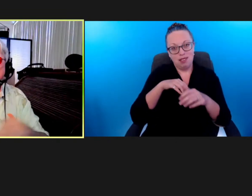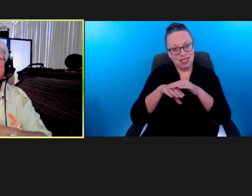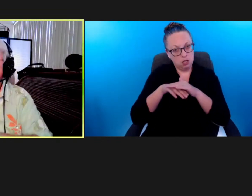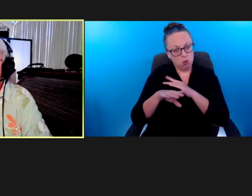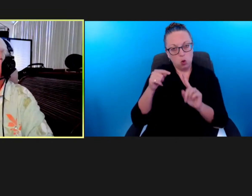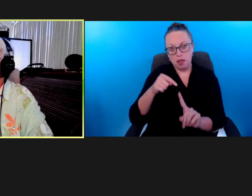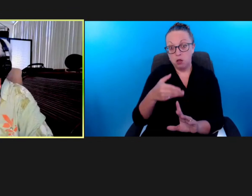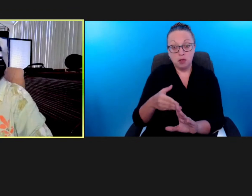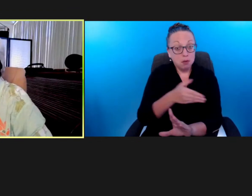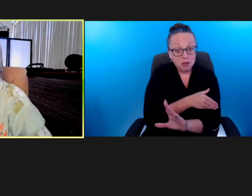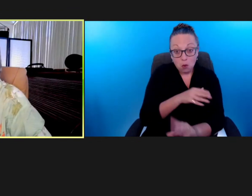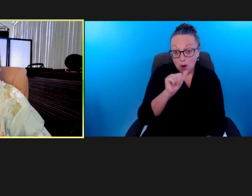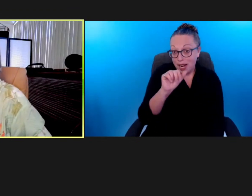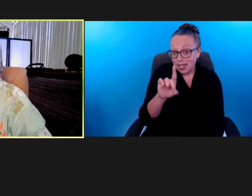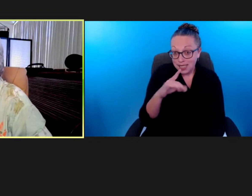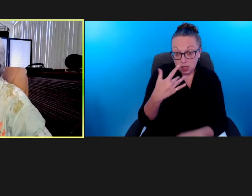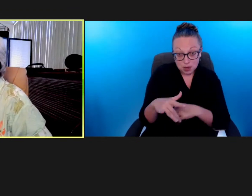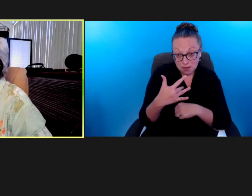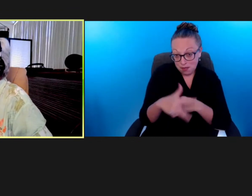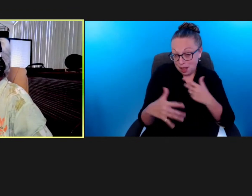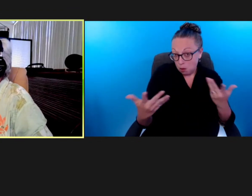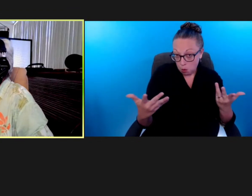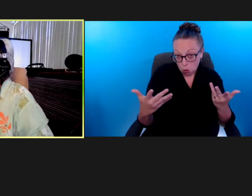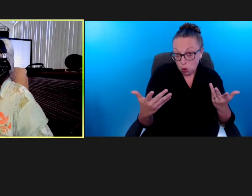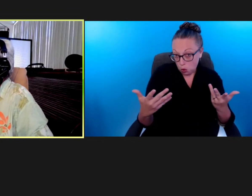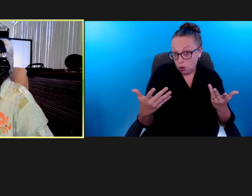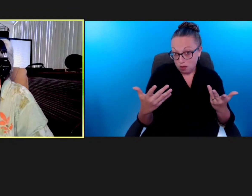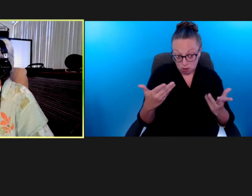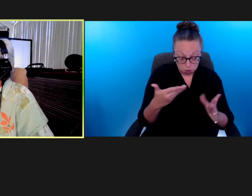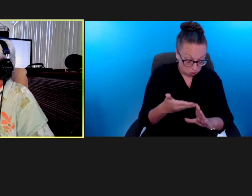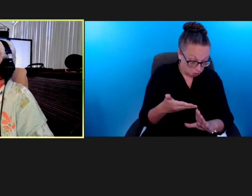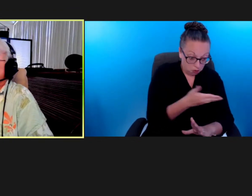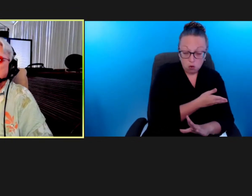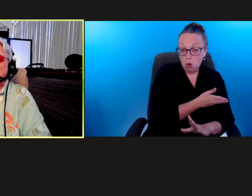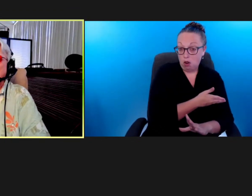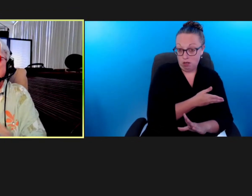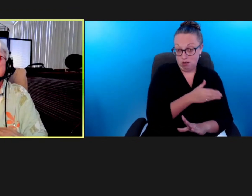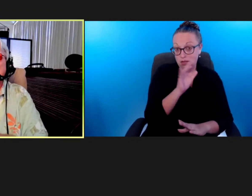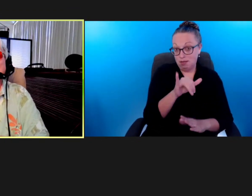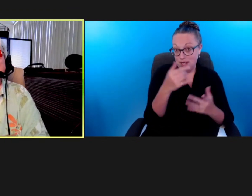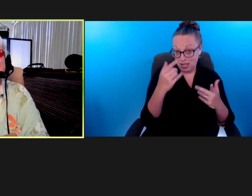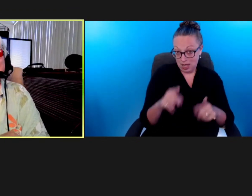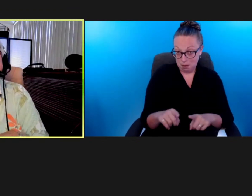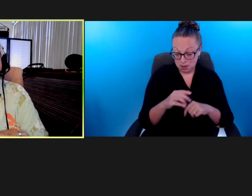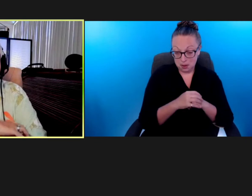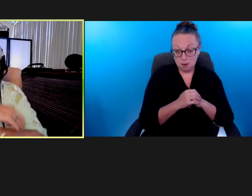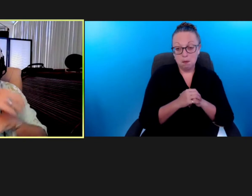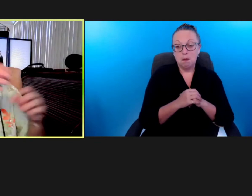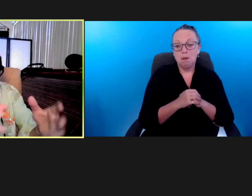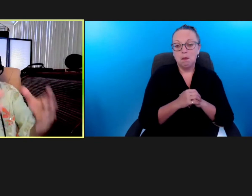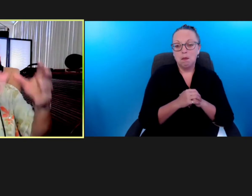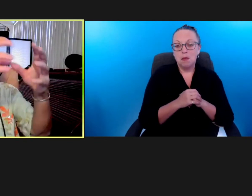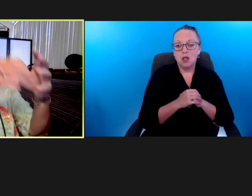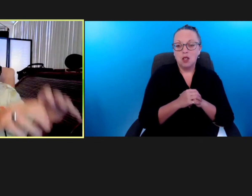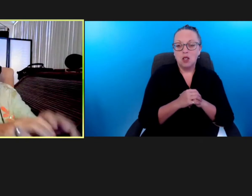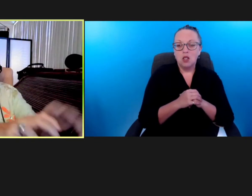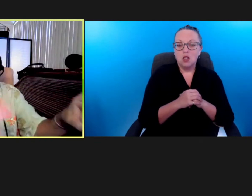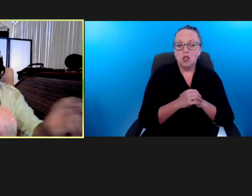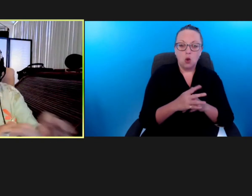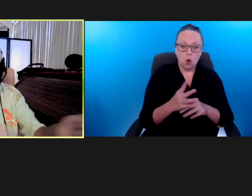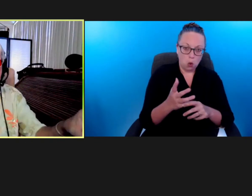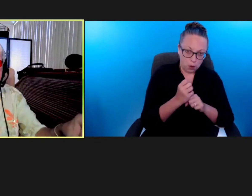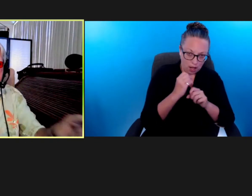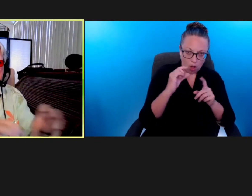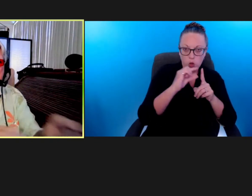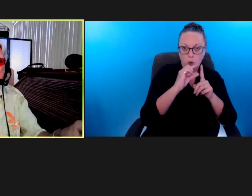audio description was available, as Joel was saying, instantaneously. Yes. So we got the words put